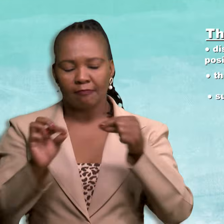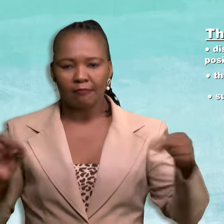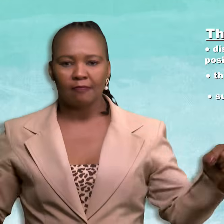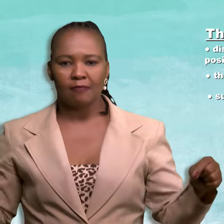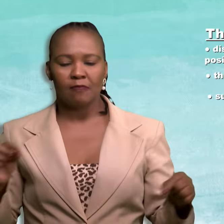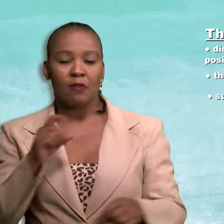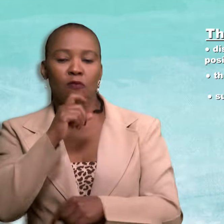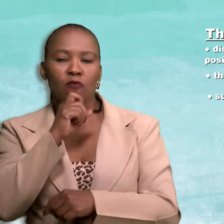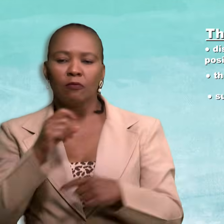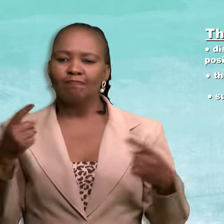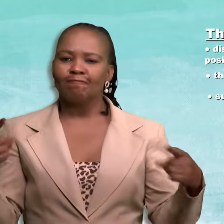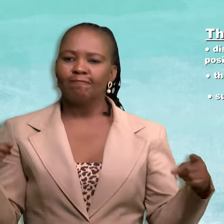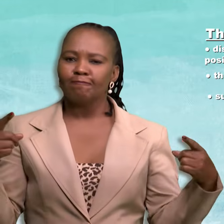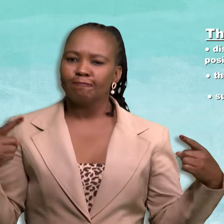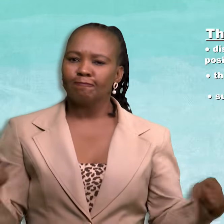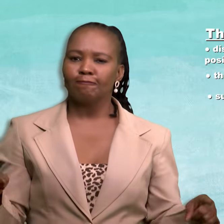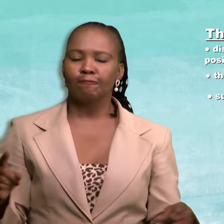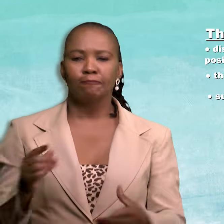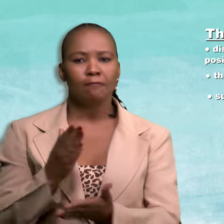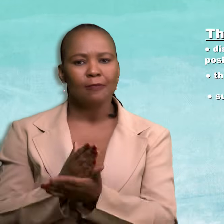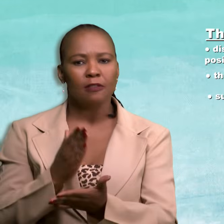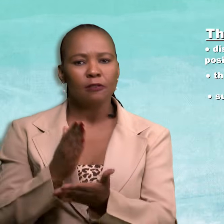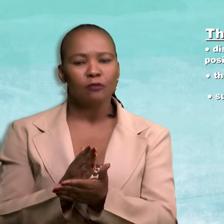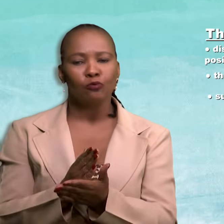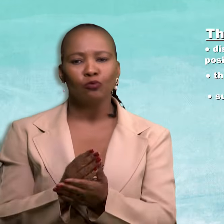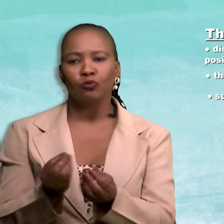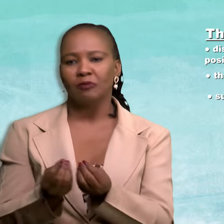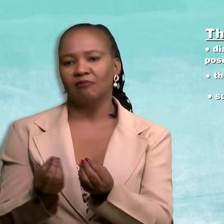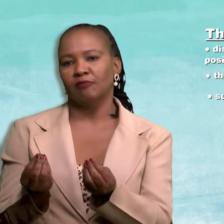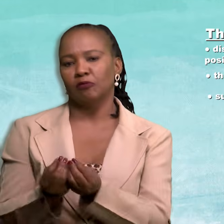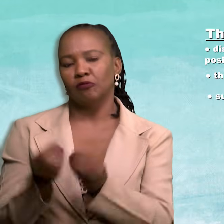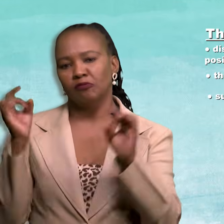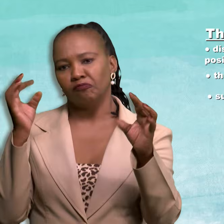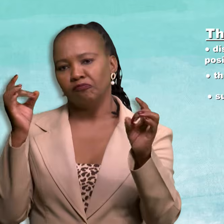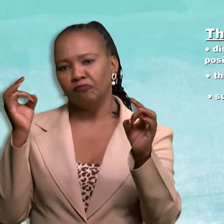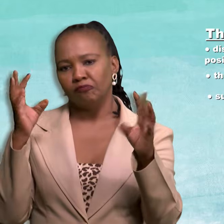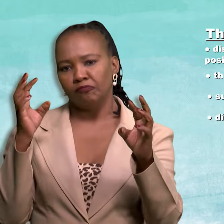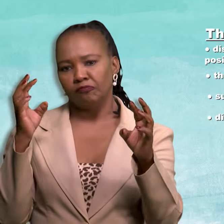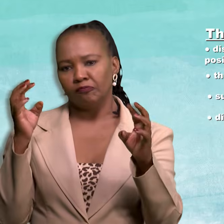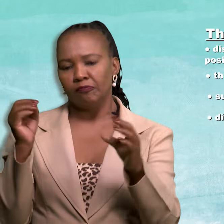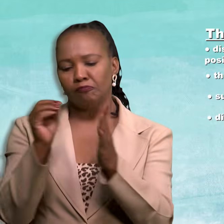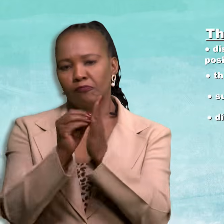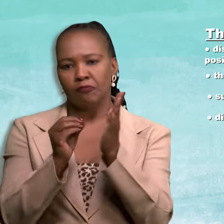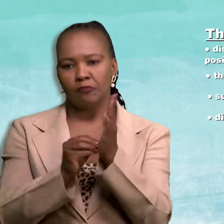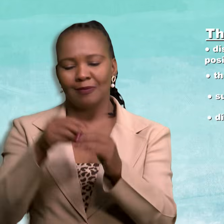by using various credible sources of information and citing them in text.